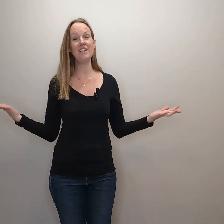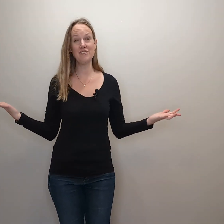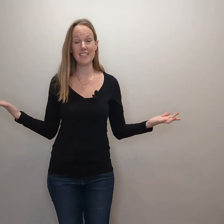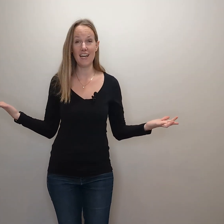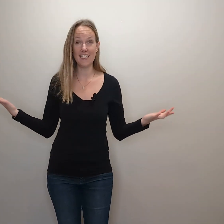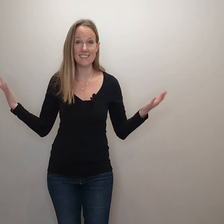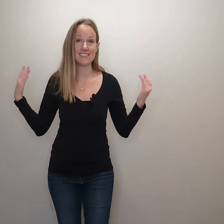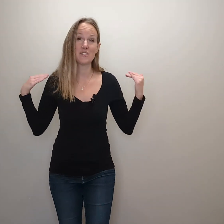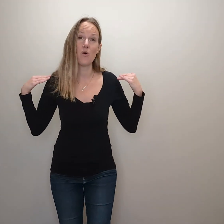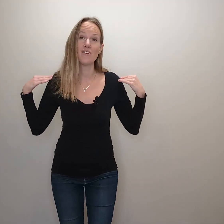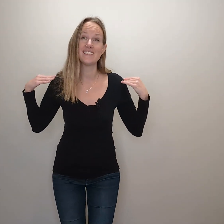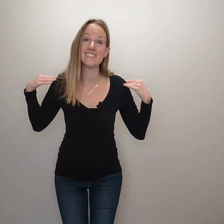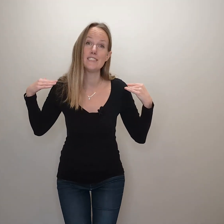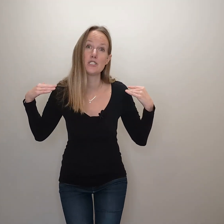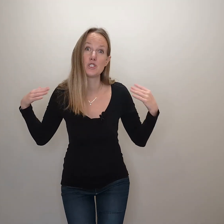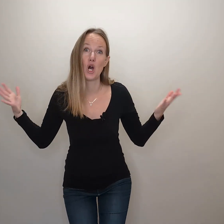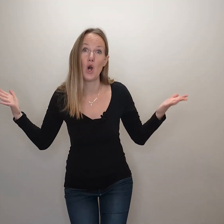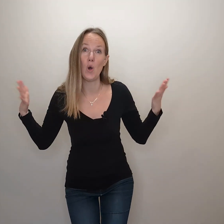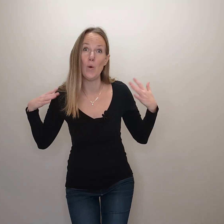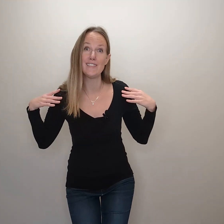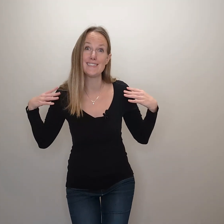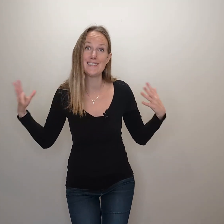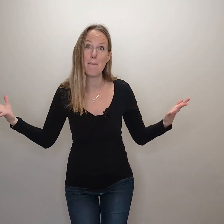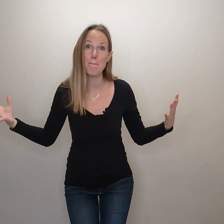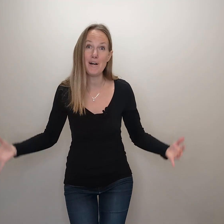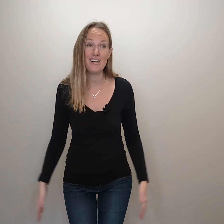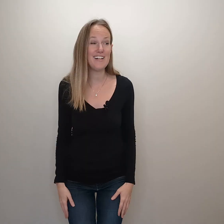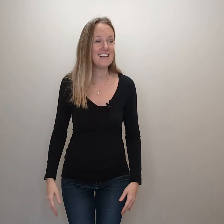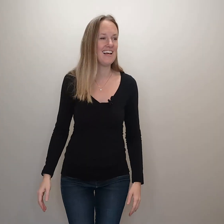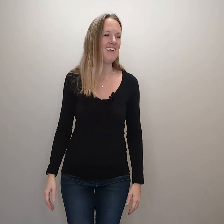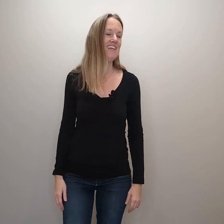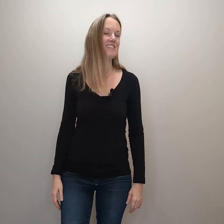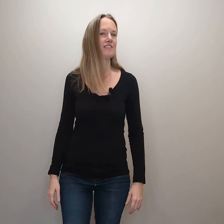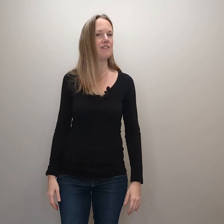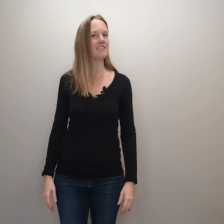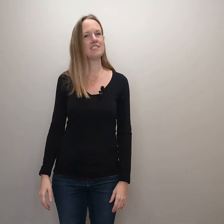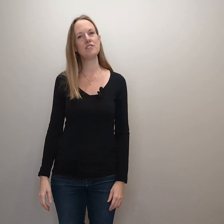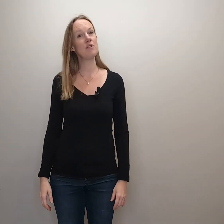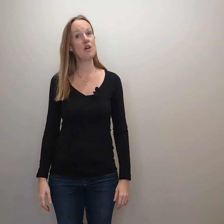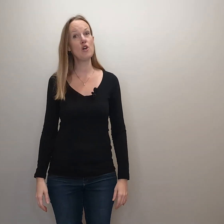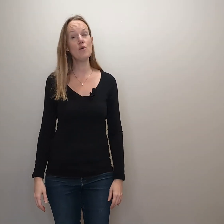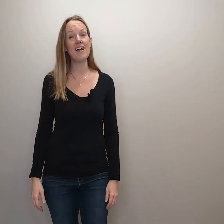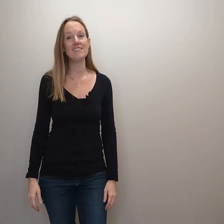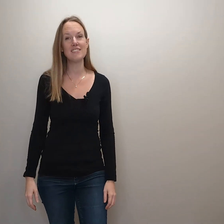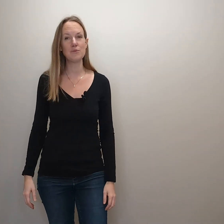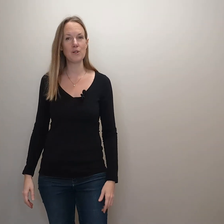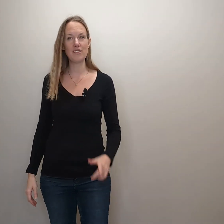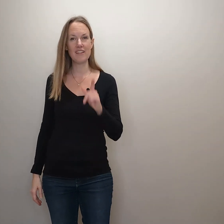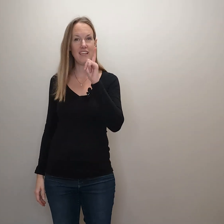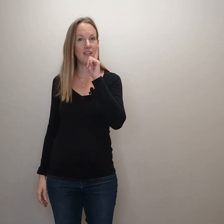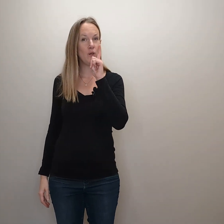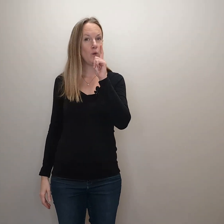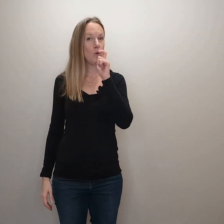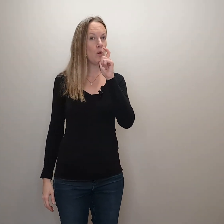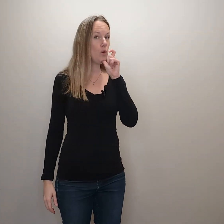news, guys. This chorus is so simple. So it starts with who else is worthy?